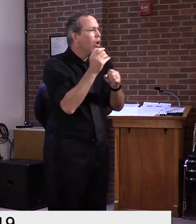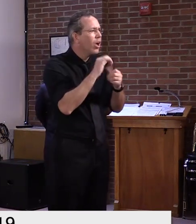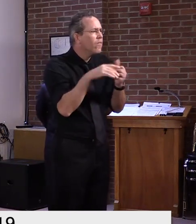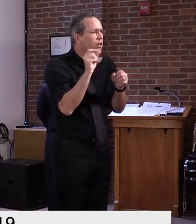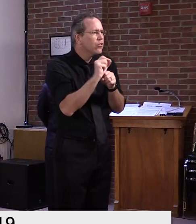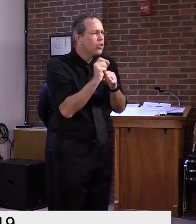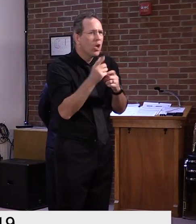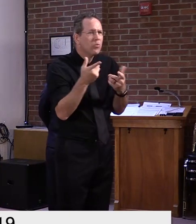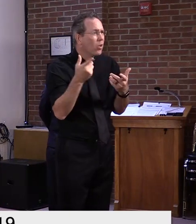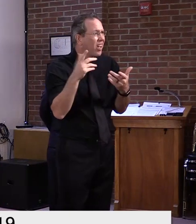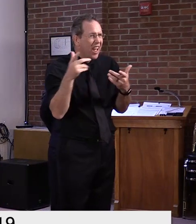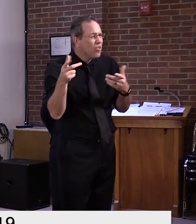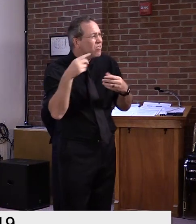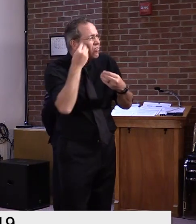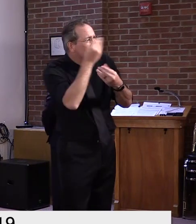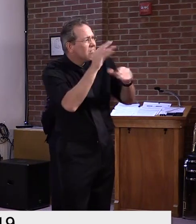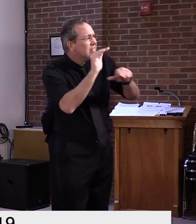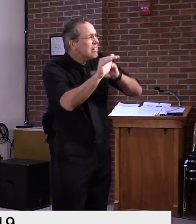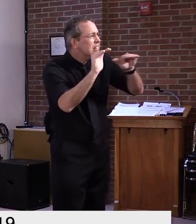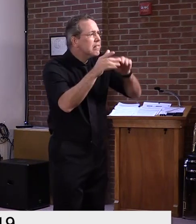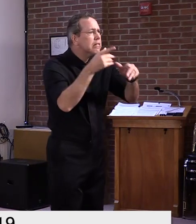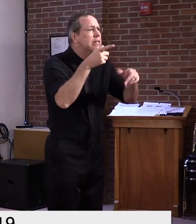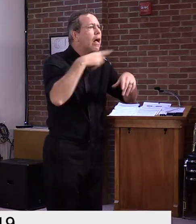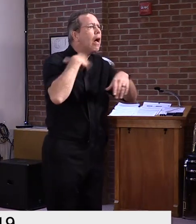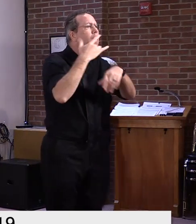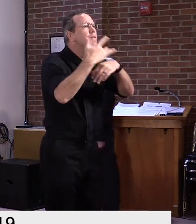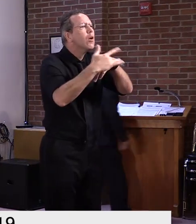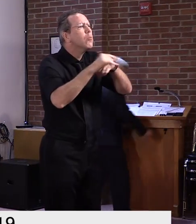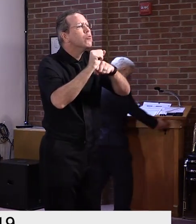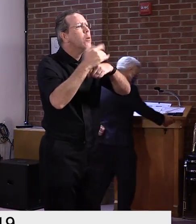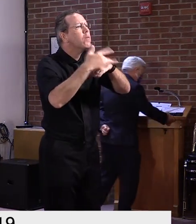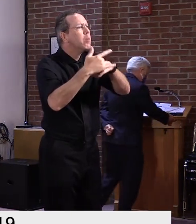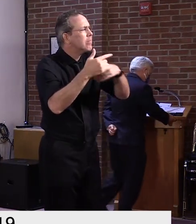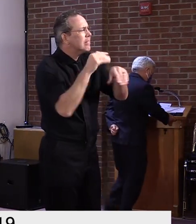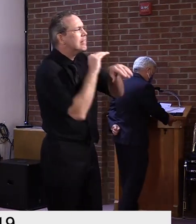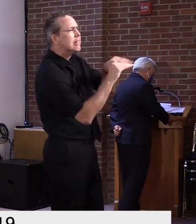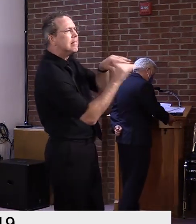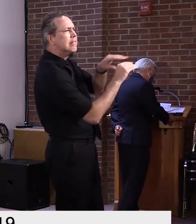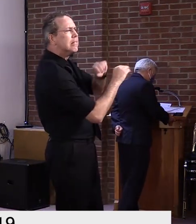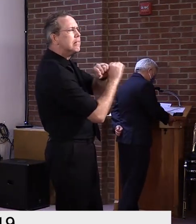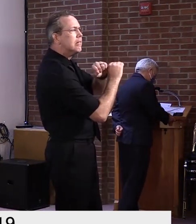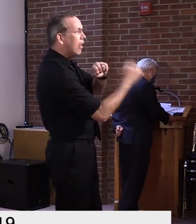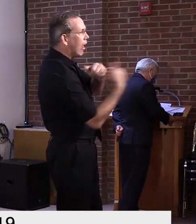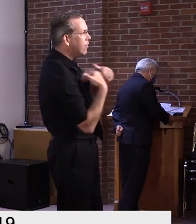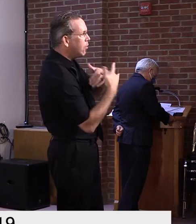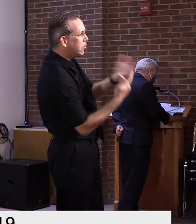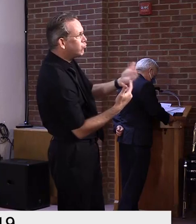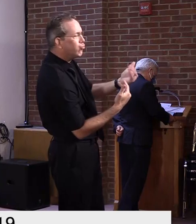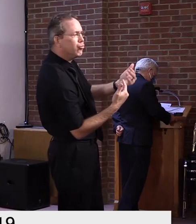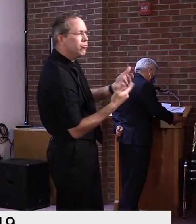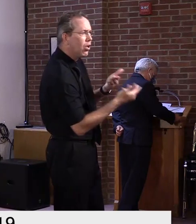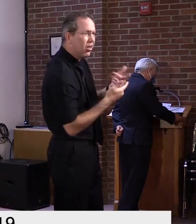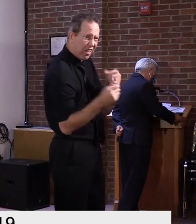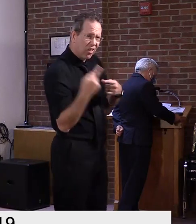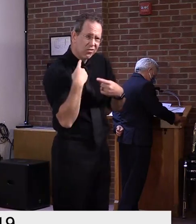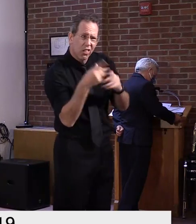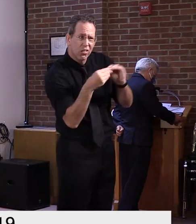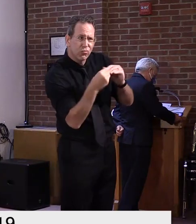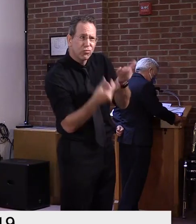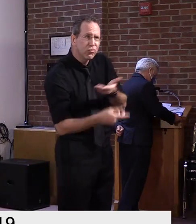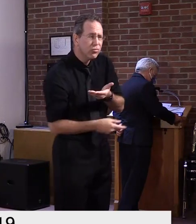I appreciate that, and would also point people to our jobs report that came out